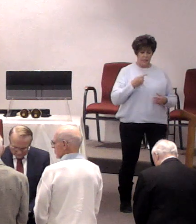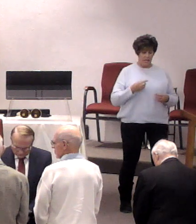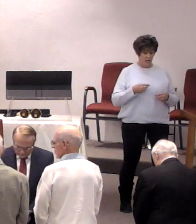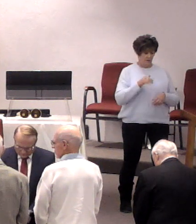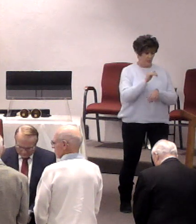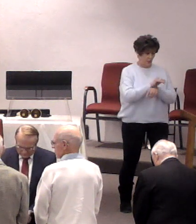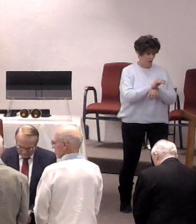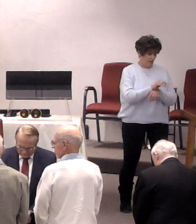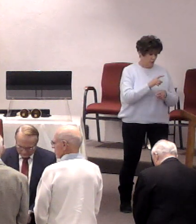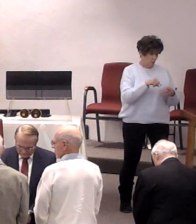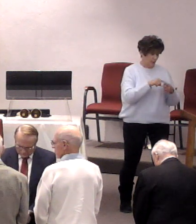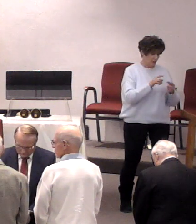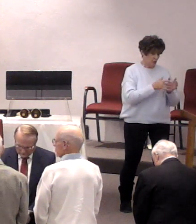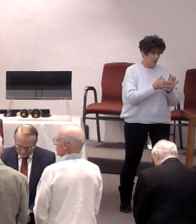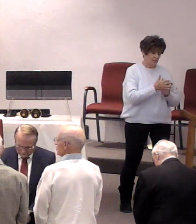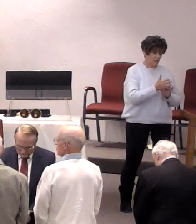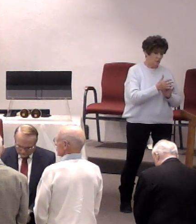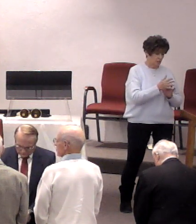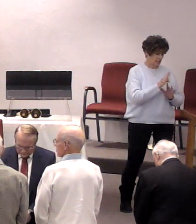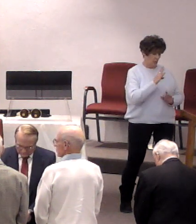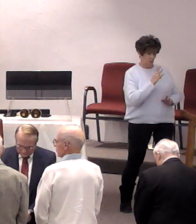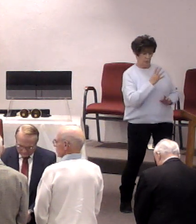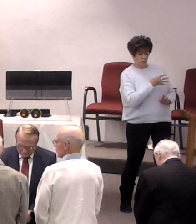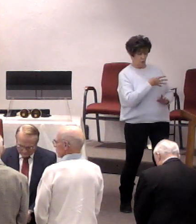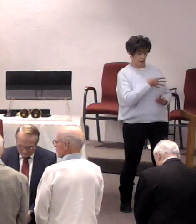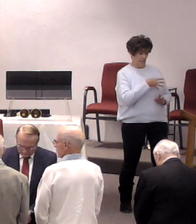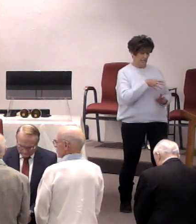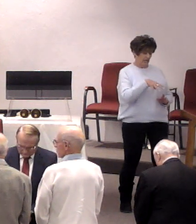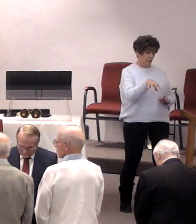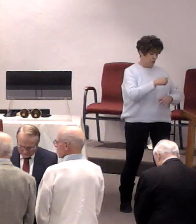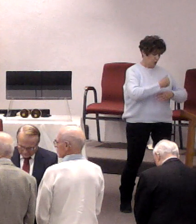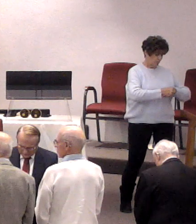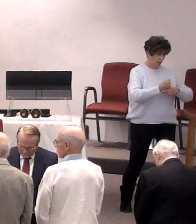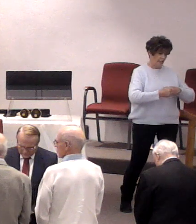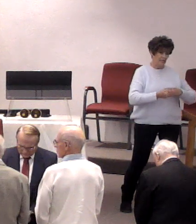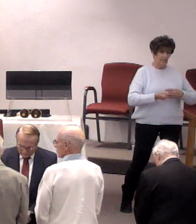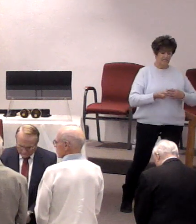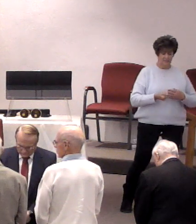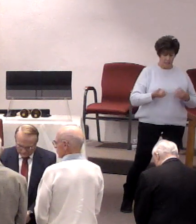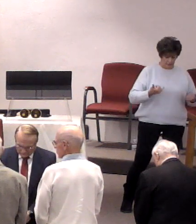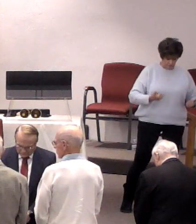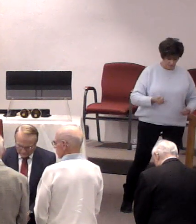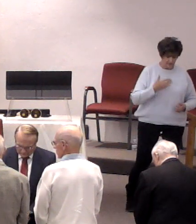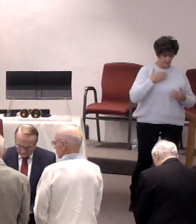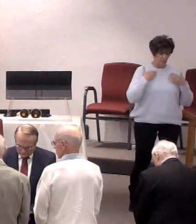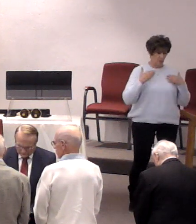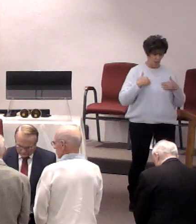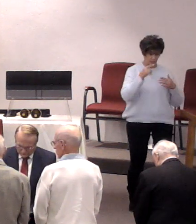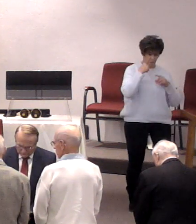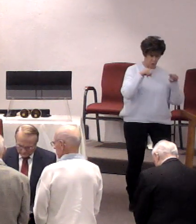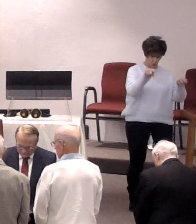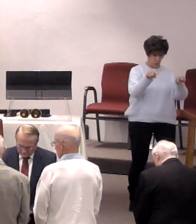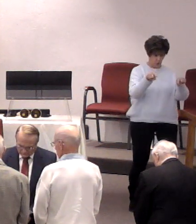when he was betrayed, the Lord Jesus took bread, and when he had given thanks, broke it and said, 'This is my body, which is for you. Do this